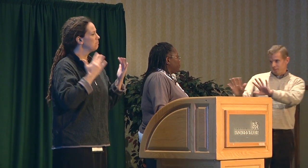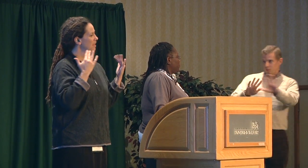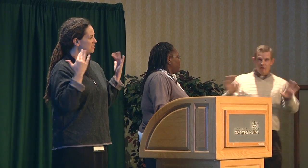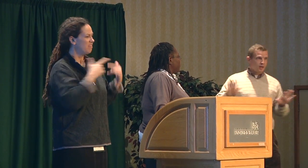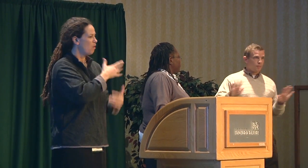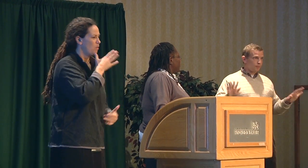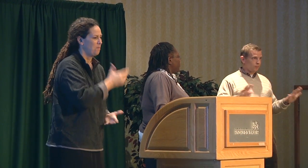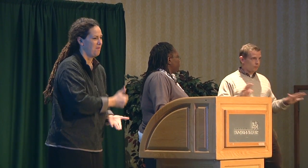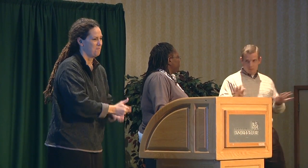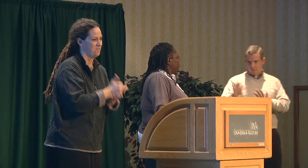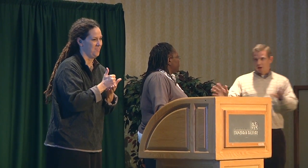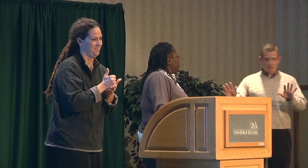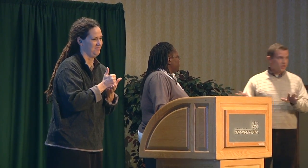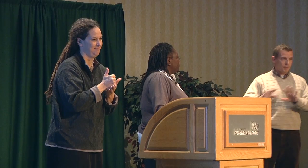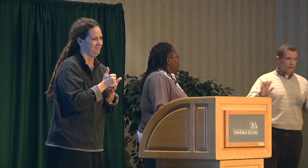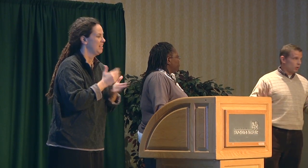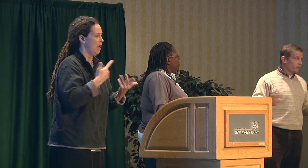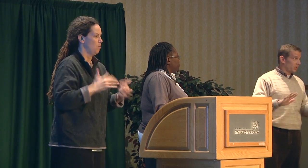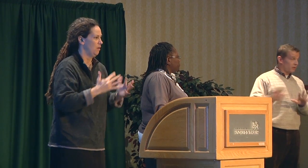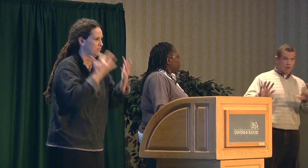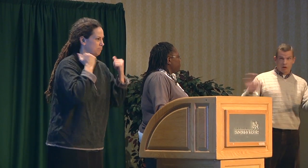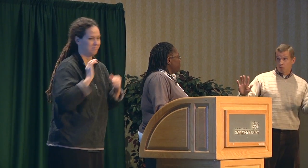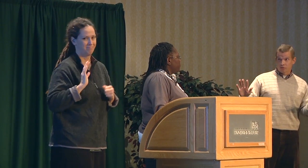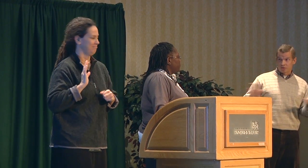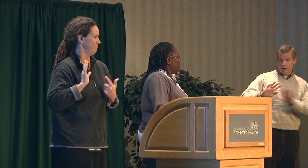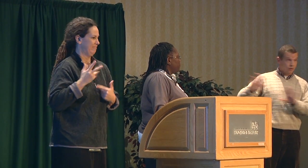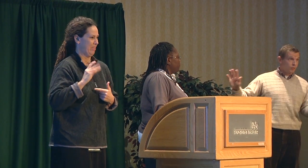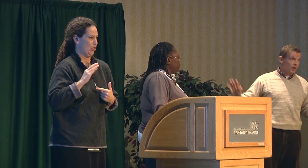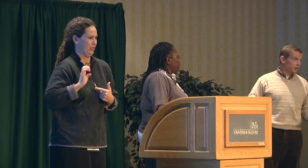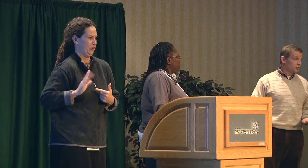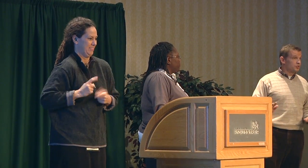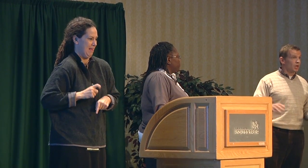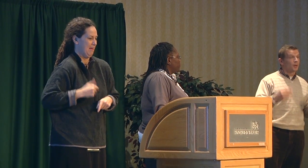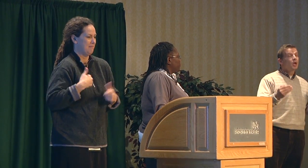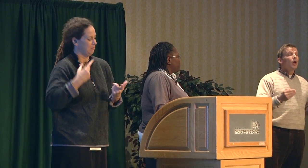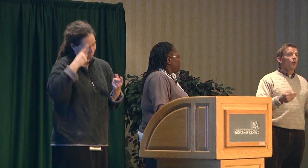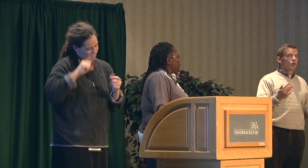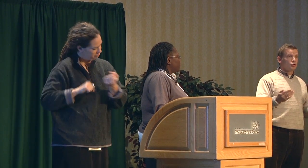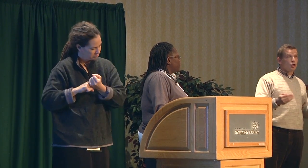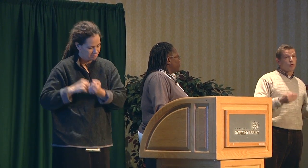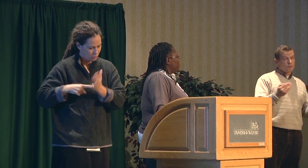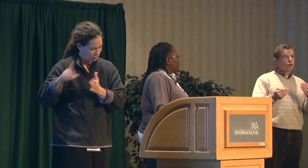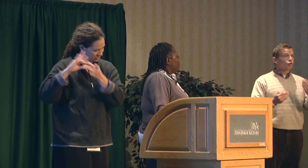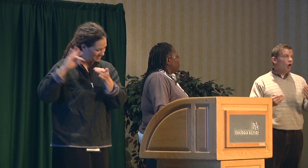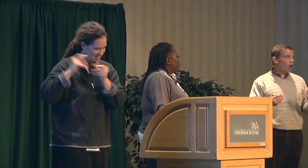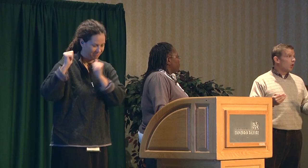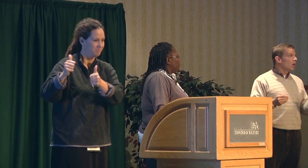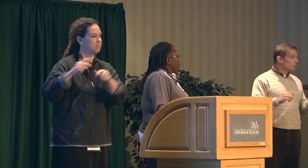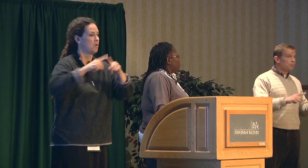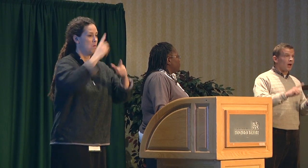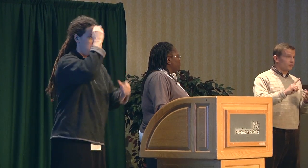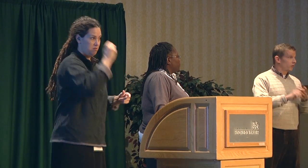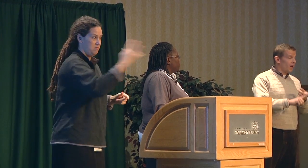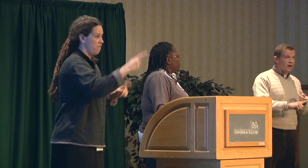want to take up Valerie's time, and I don't want to take anything away from what she said. I agree with everything she said. But I wanted you to know that first